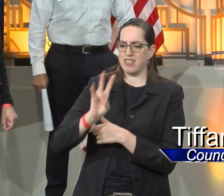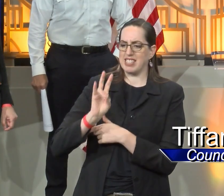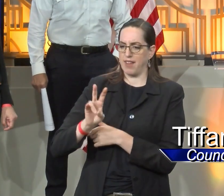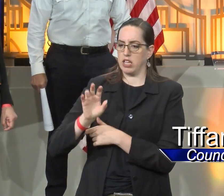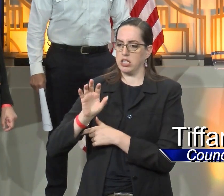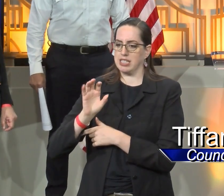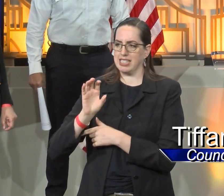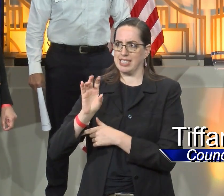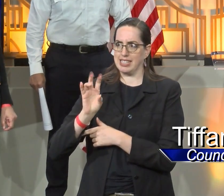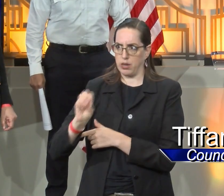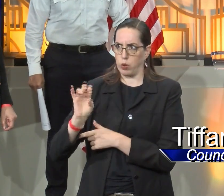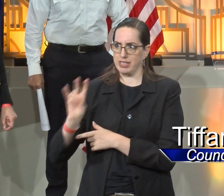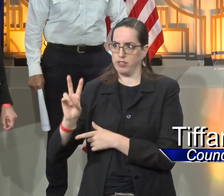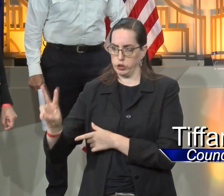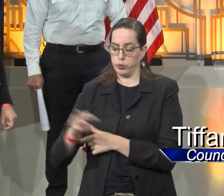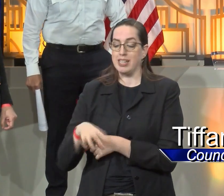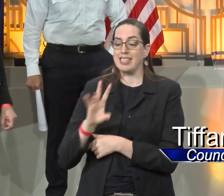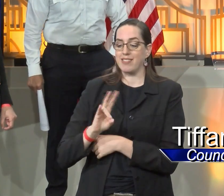77072, and